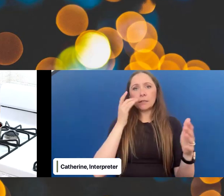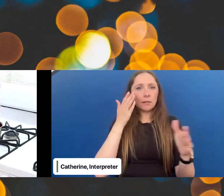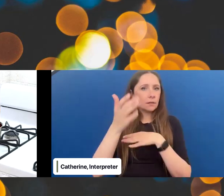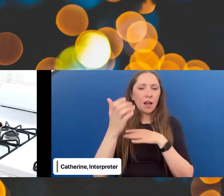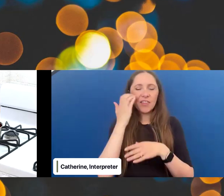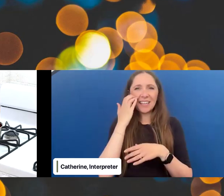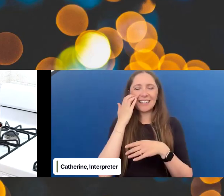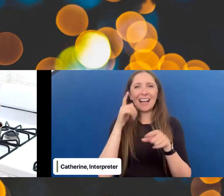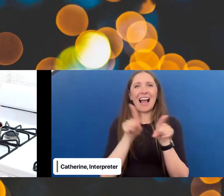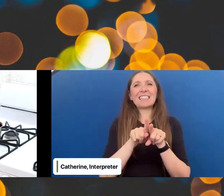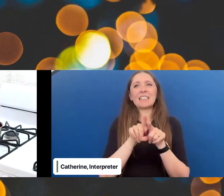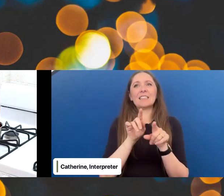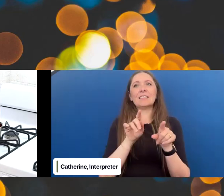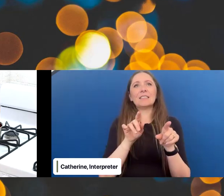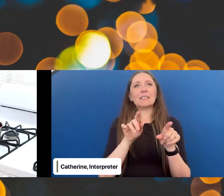There's fixes we can do.